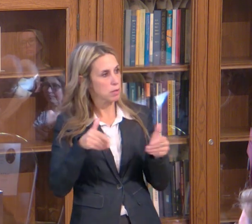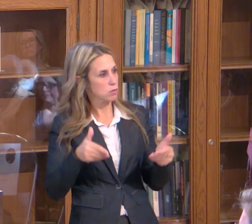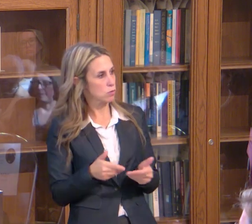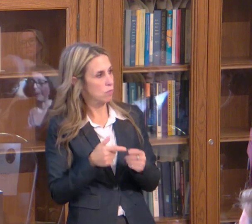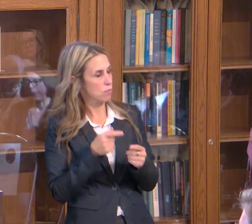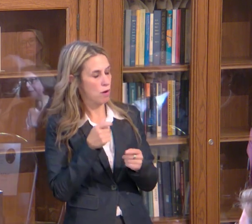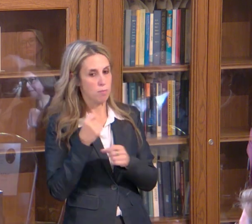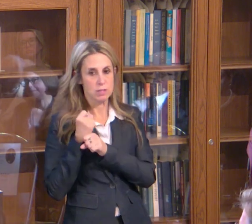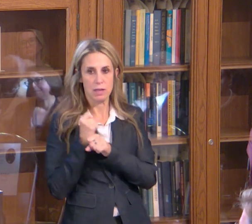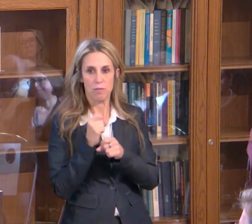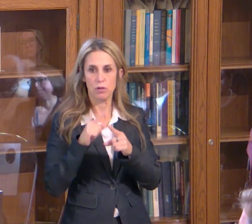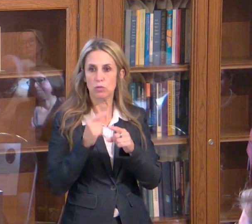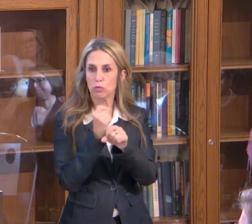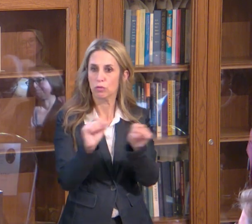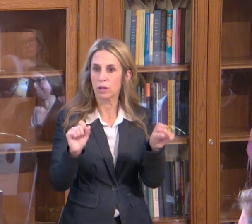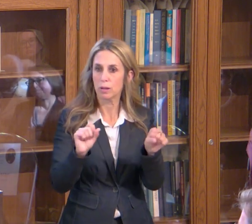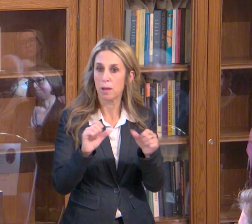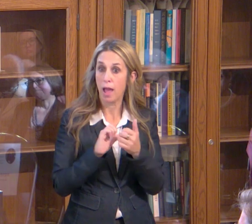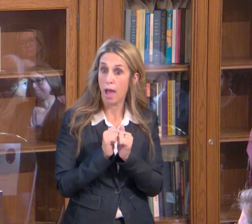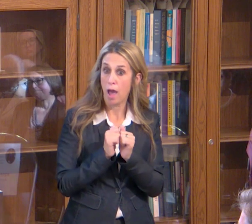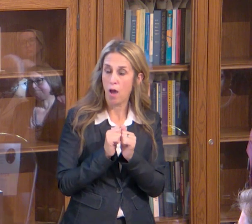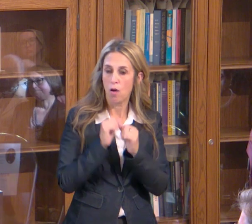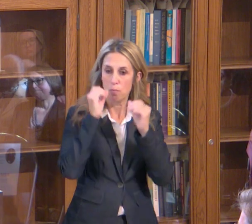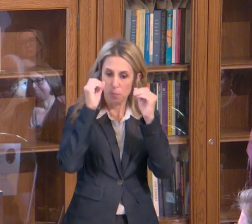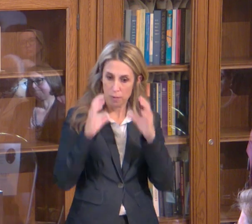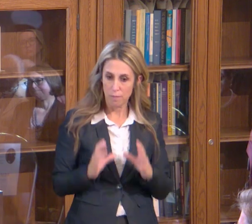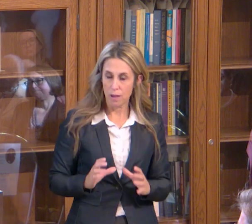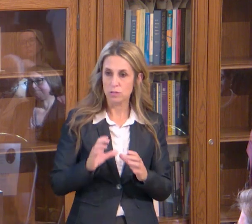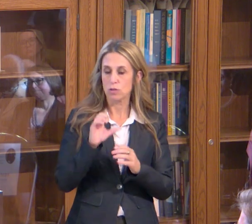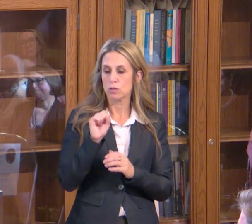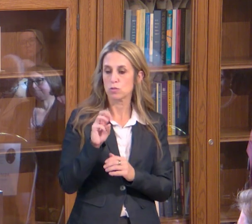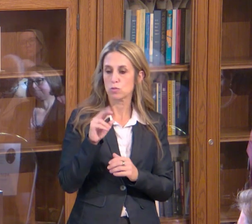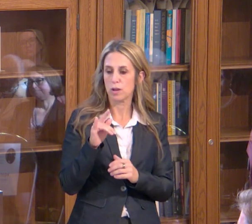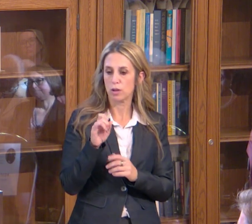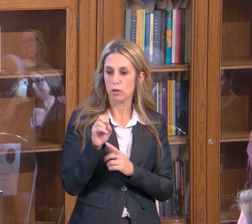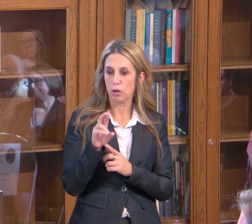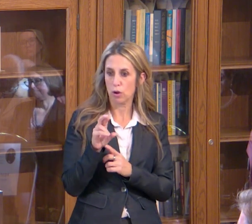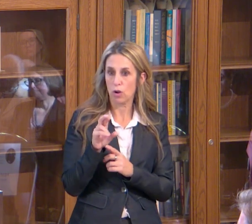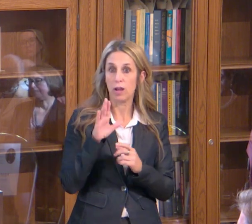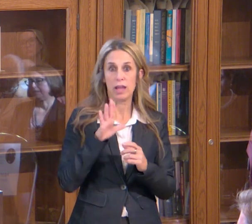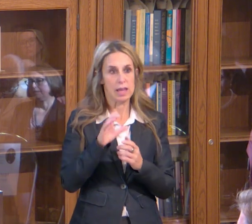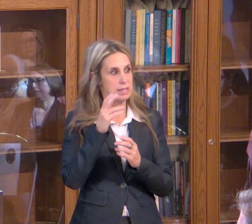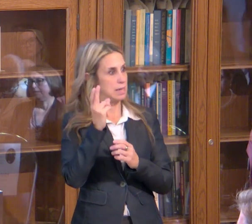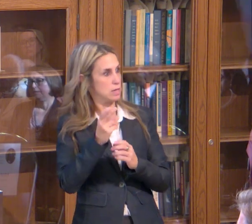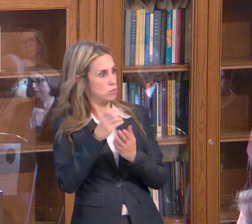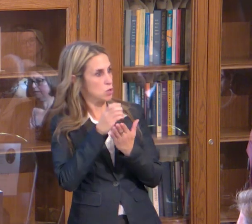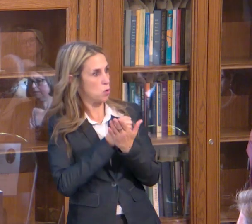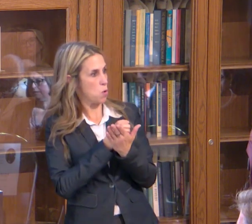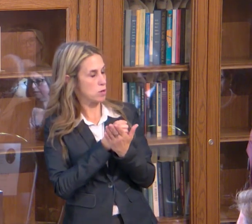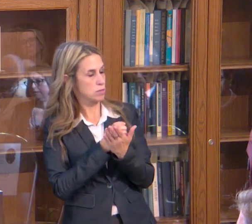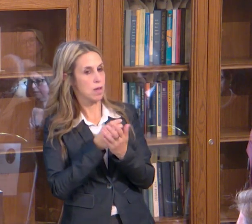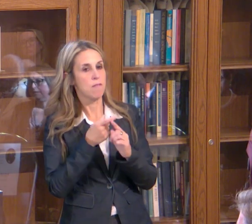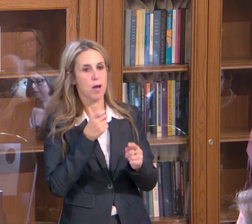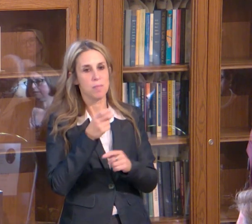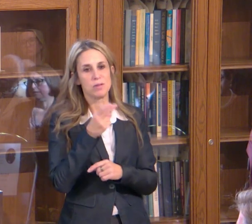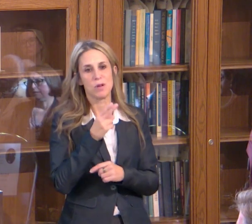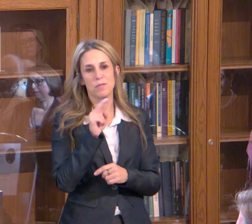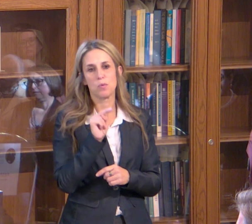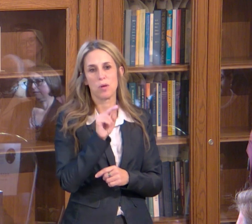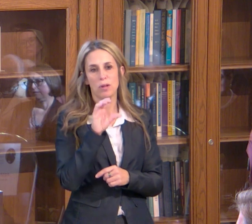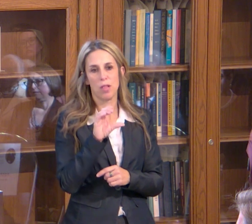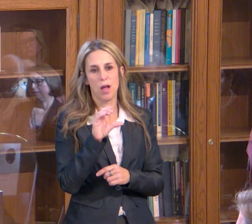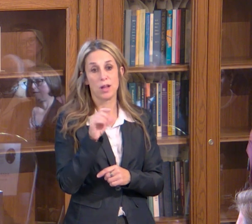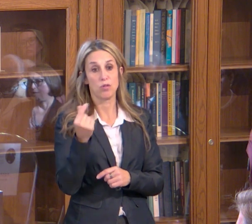From Slavery to Freedom by Professor Lauren schweninger in his history course at the University of North Carolina in